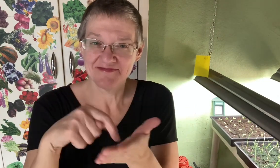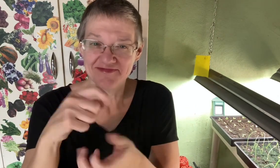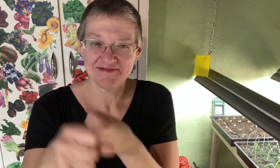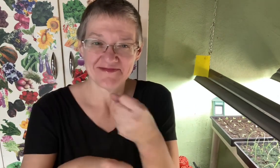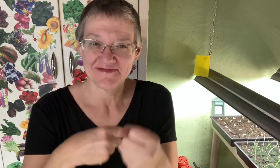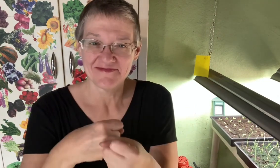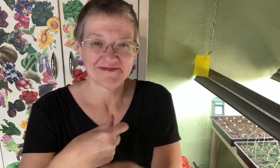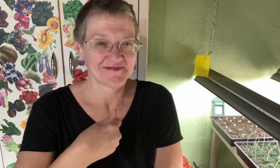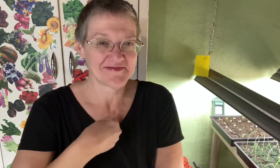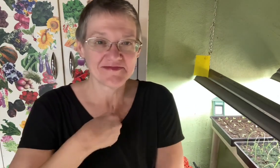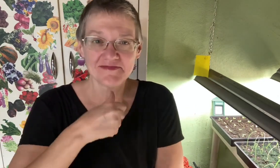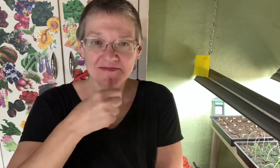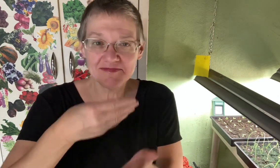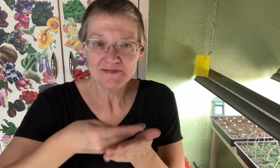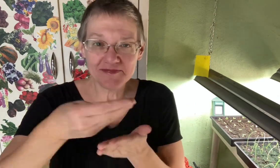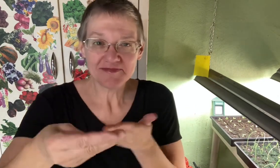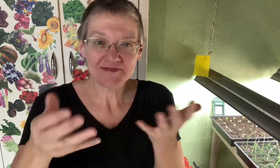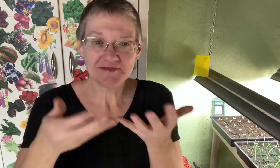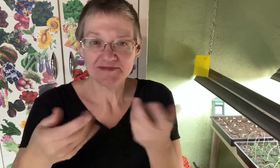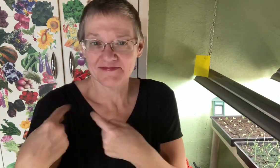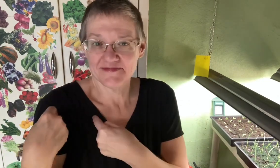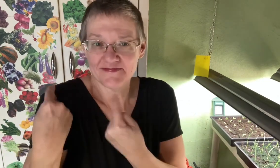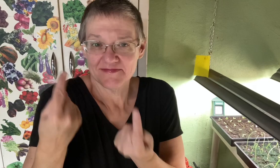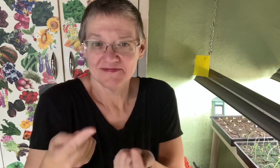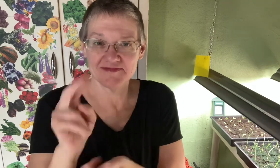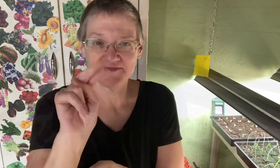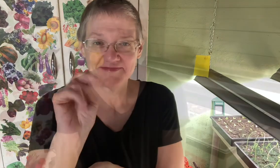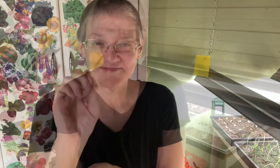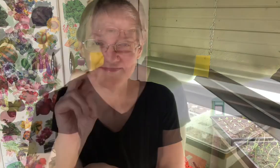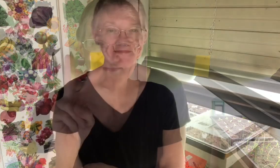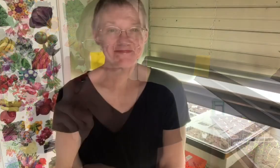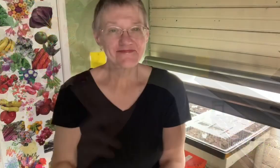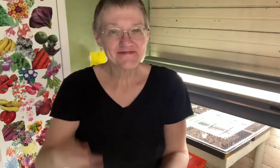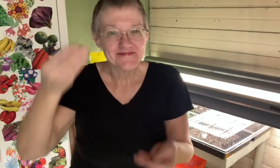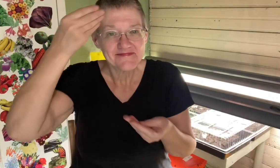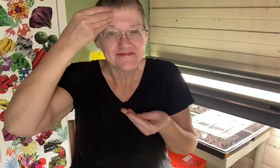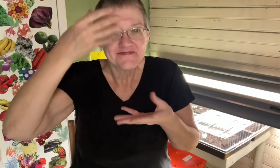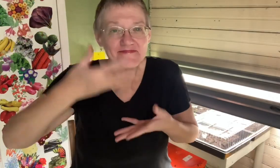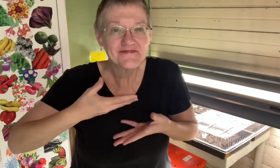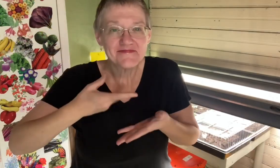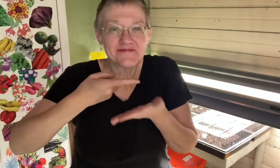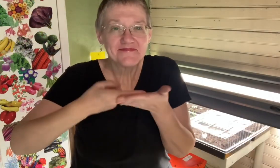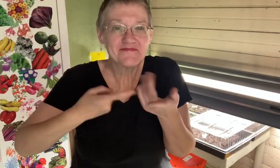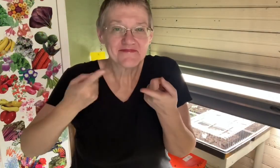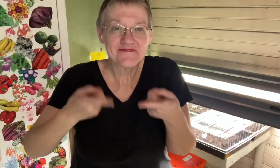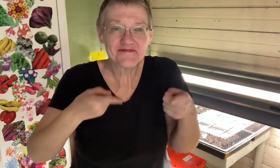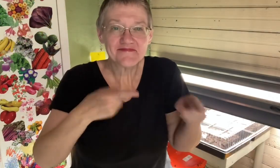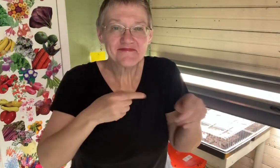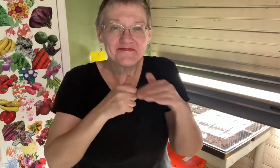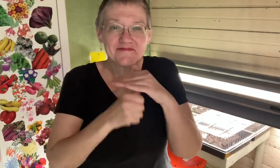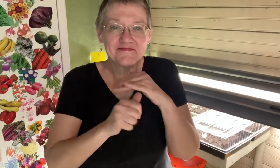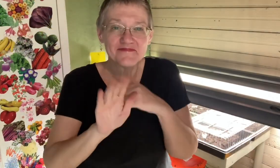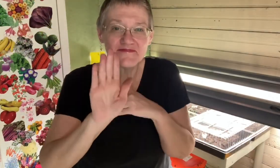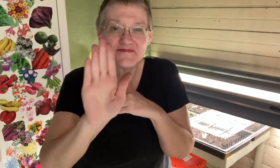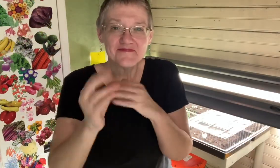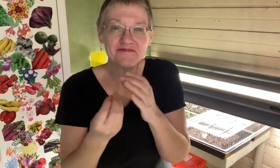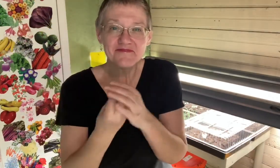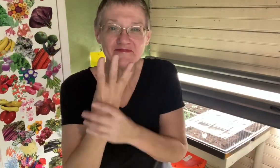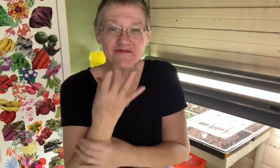our lettuce growing this winter in the basement. I haven't had to buy lettuce since November. Now, let me know what's